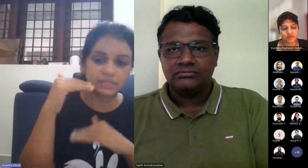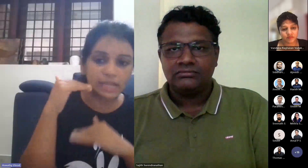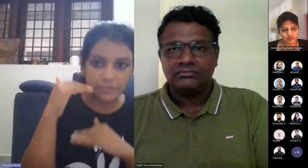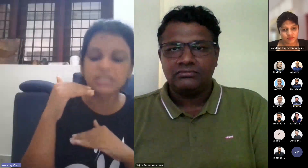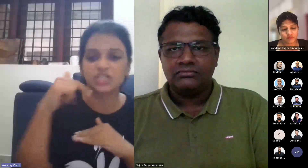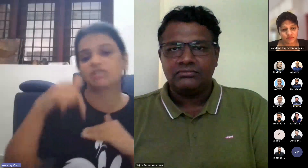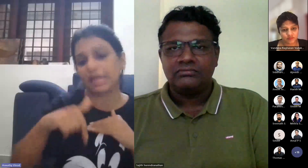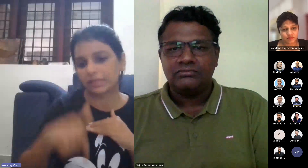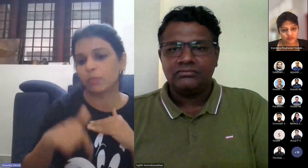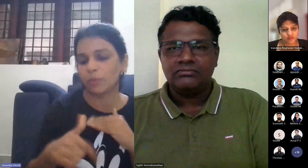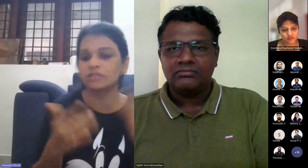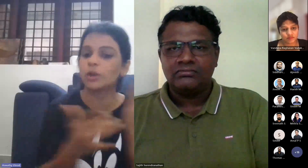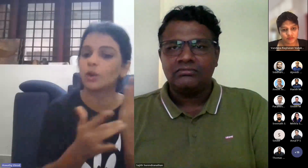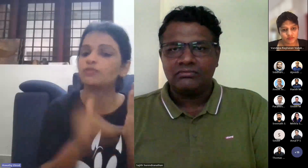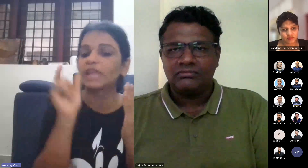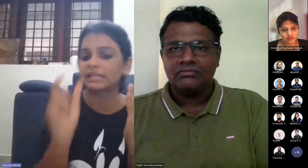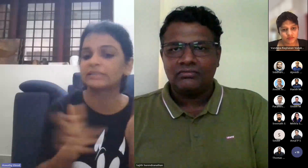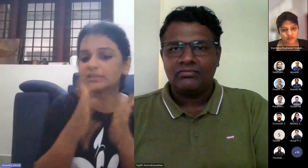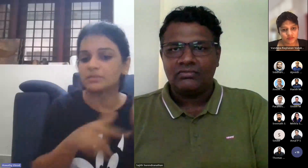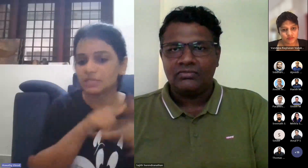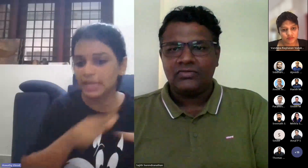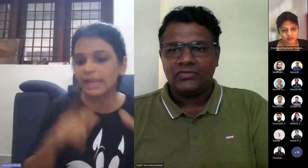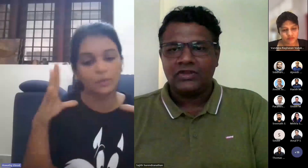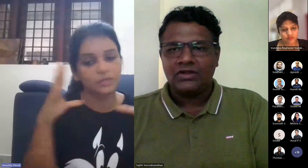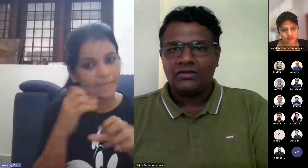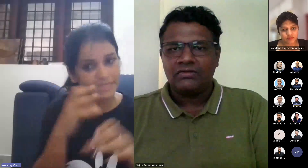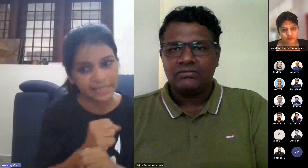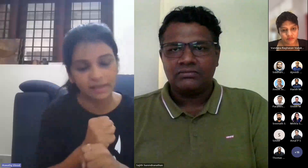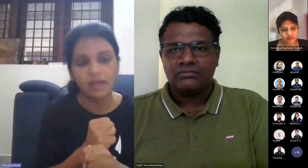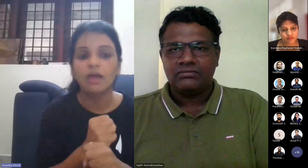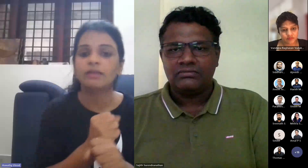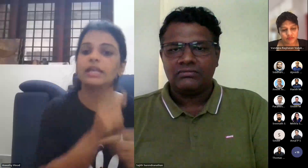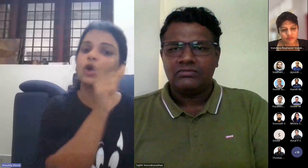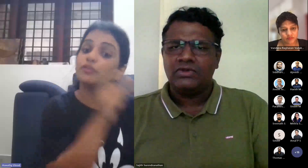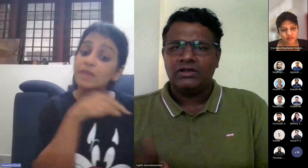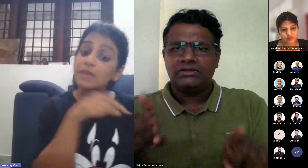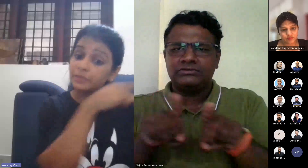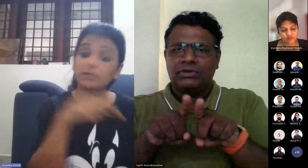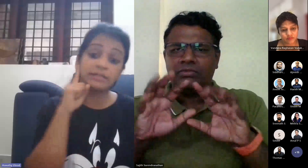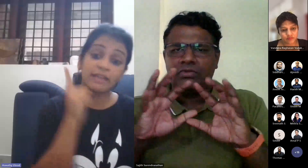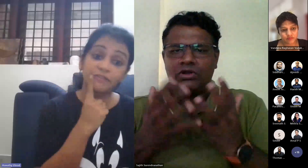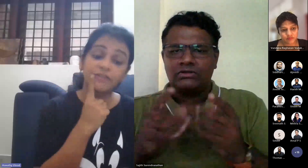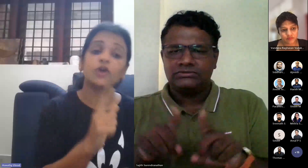there is a limitation at the moment. A lot of technical terms in sign language are missing. There are a lot of